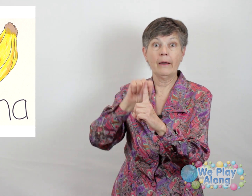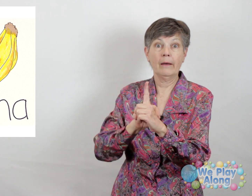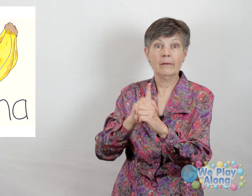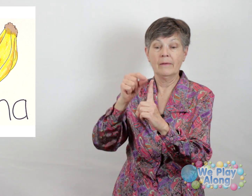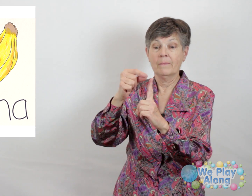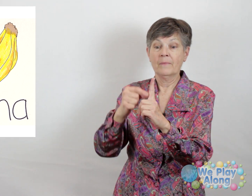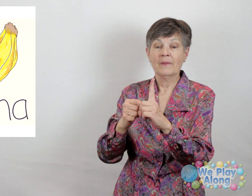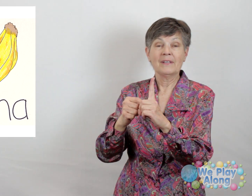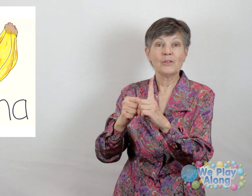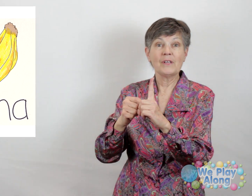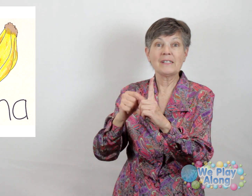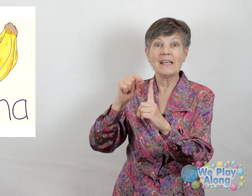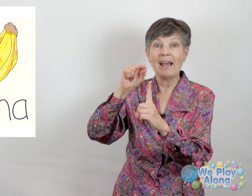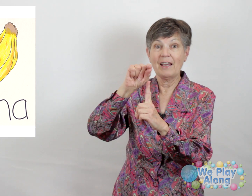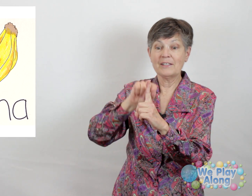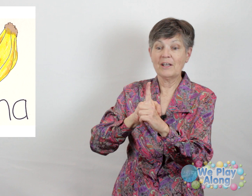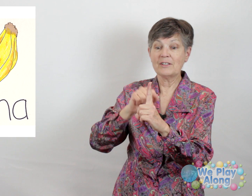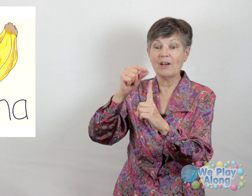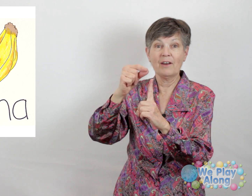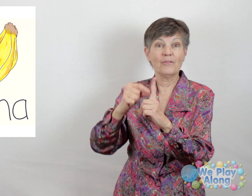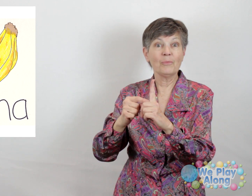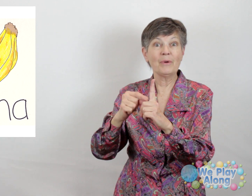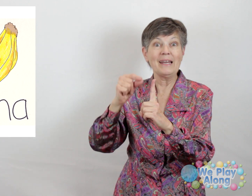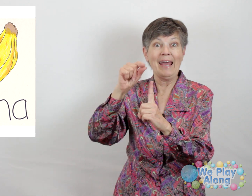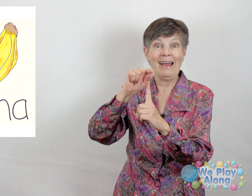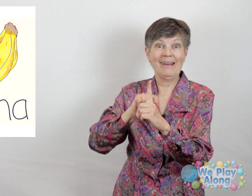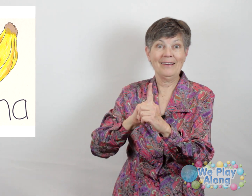banana. So this is the ASL sign for banana.